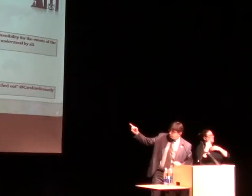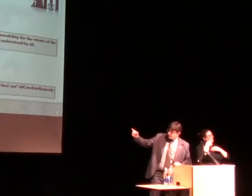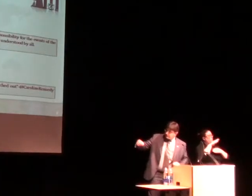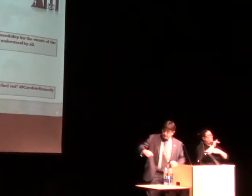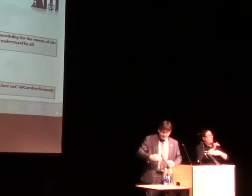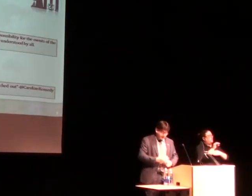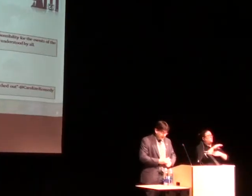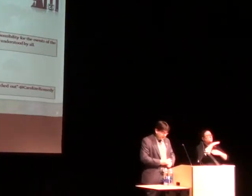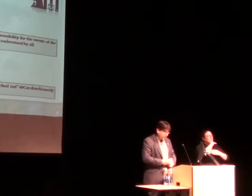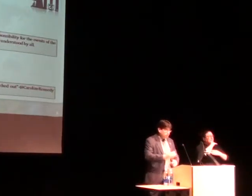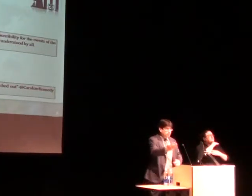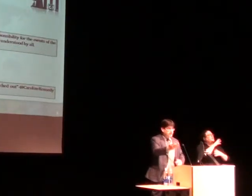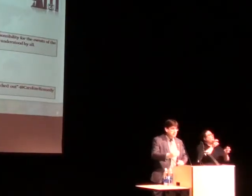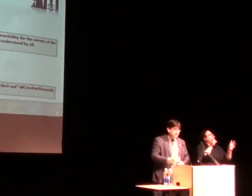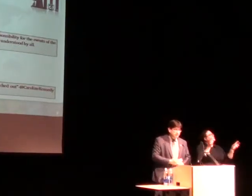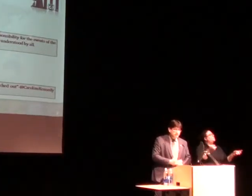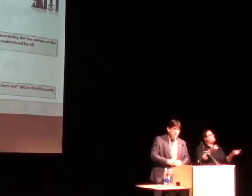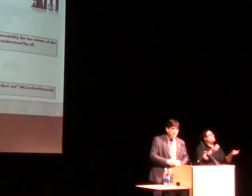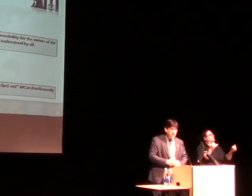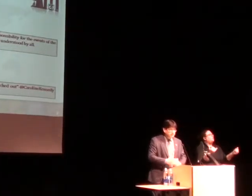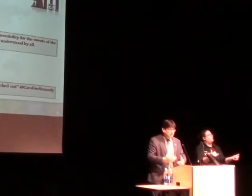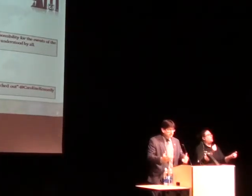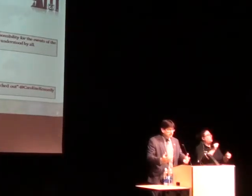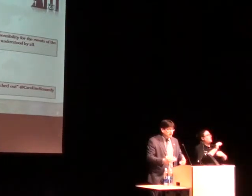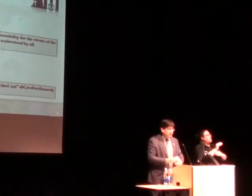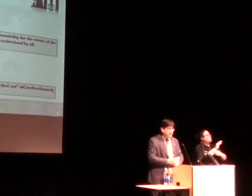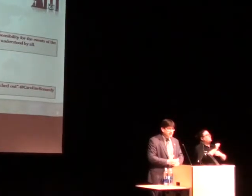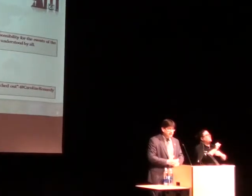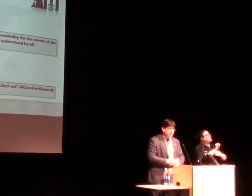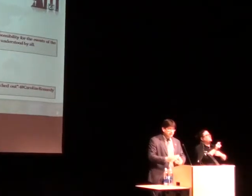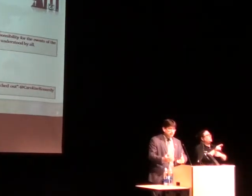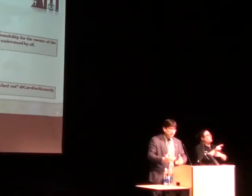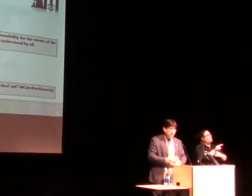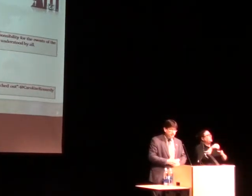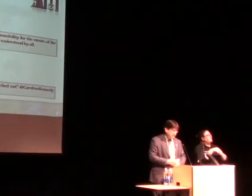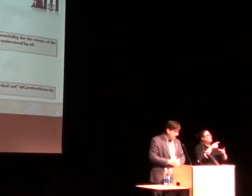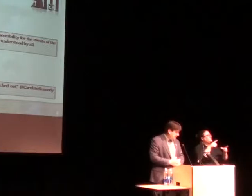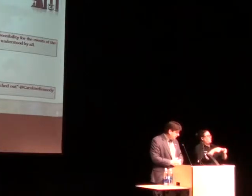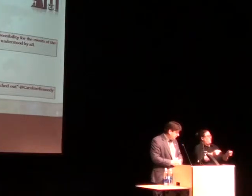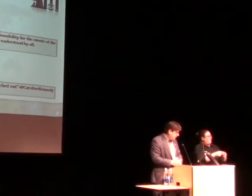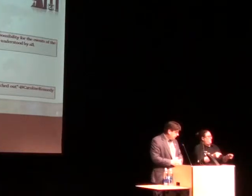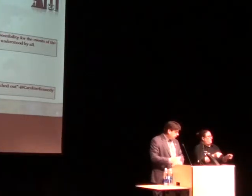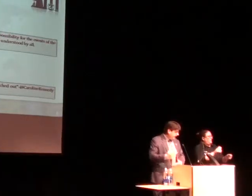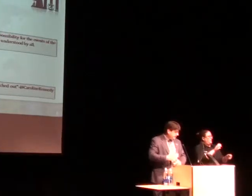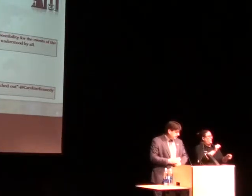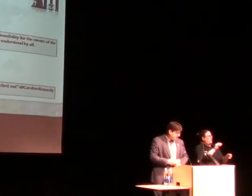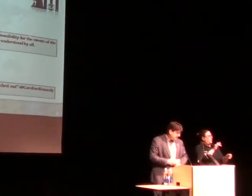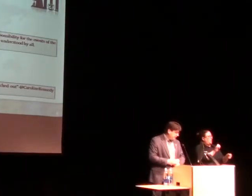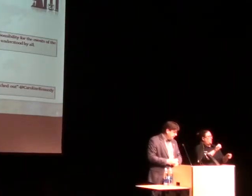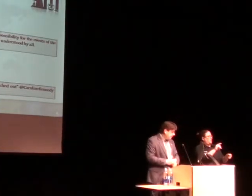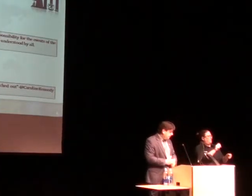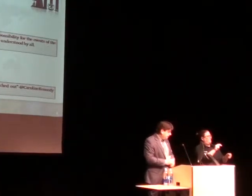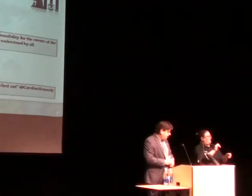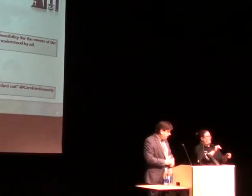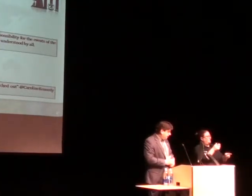quote your current ambassador in Japan, Carolyn Kennedy, the daughter of President Kennedy, who last year